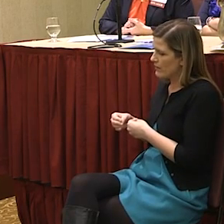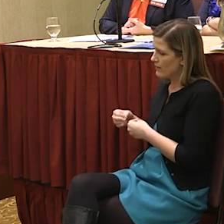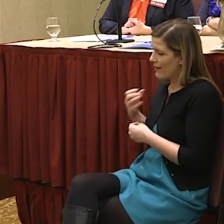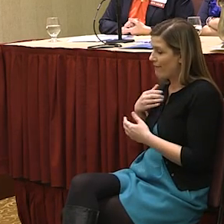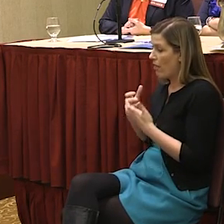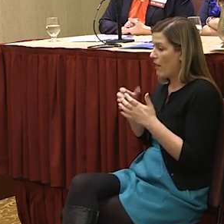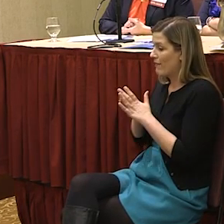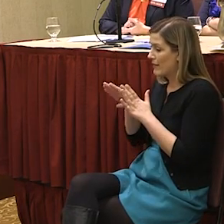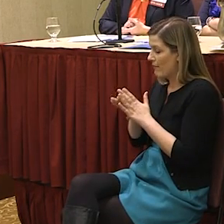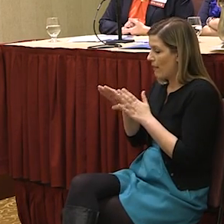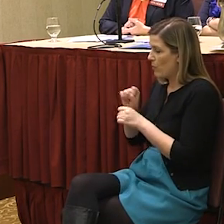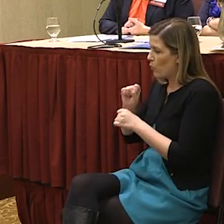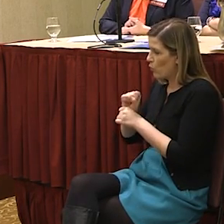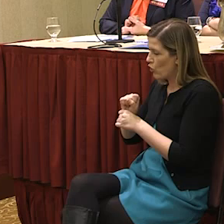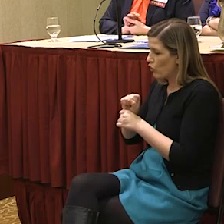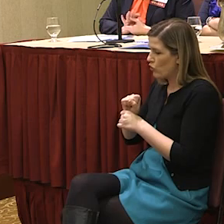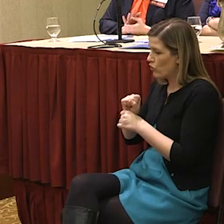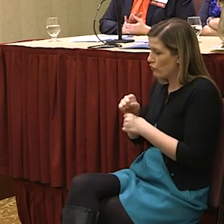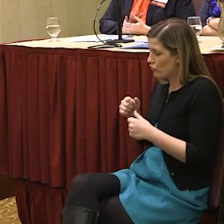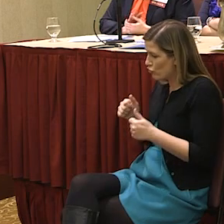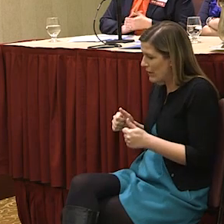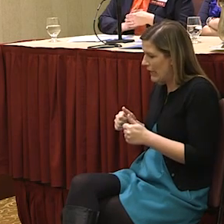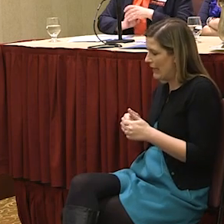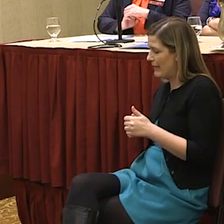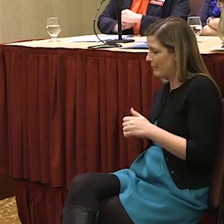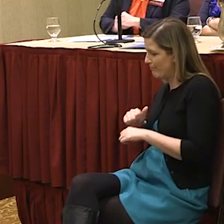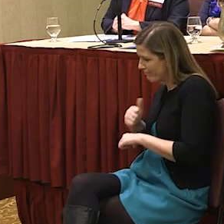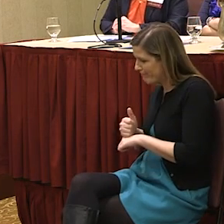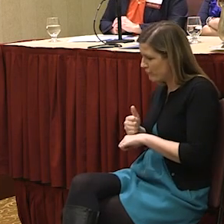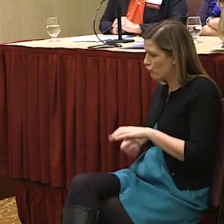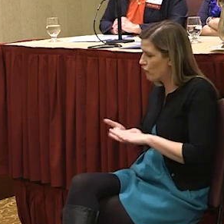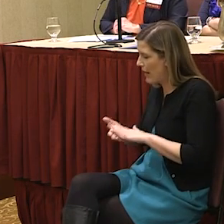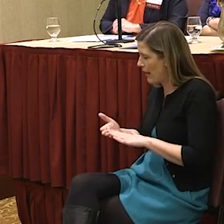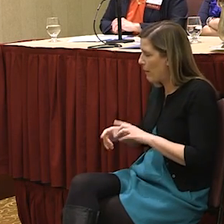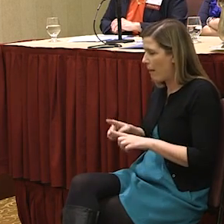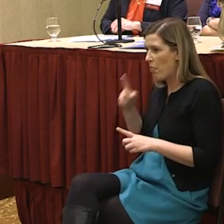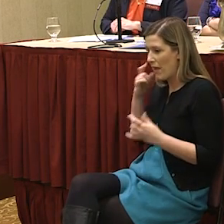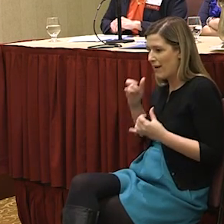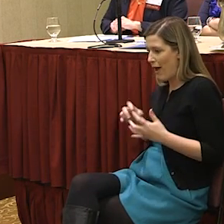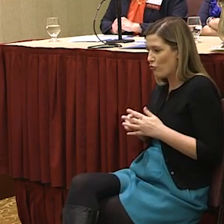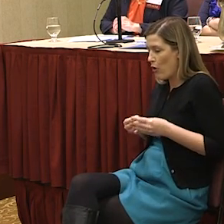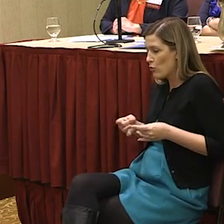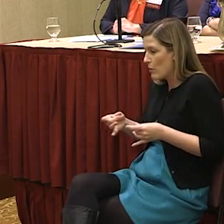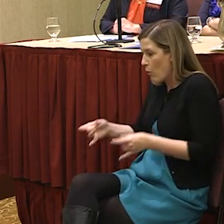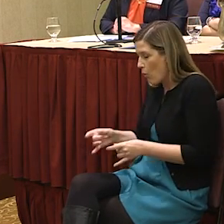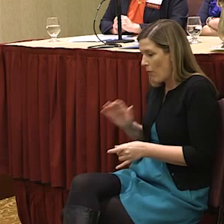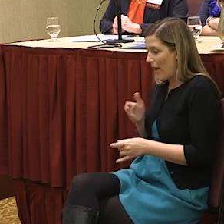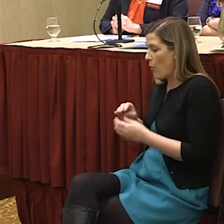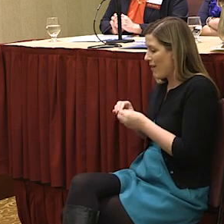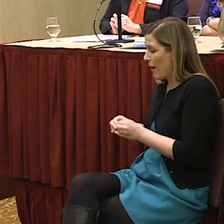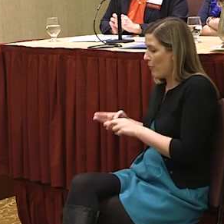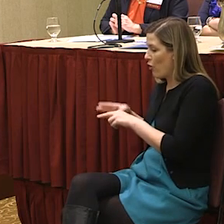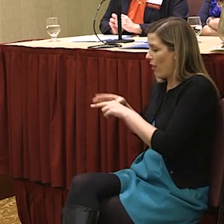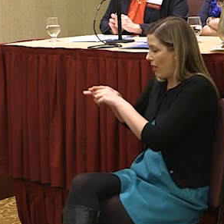lot of development work just to get going. But I think we've sort of hit our stride at this point, and our numbers are growing of the people who we